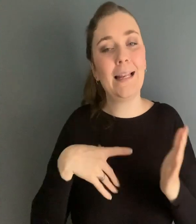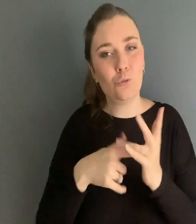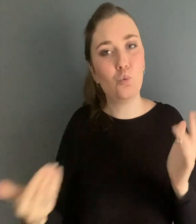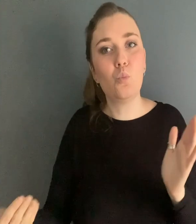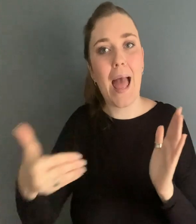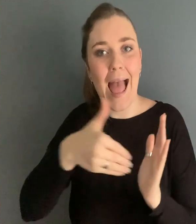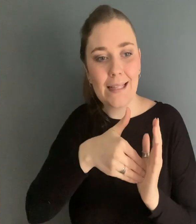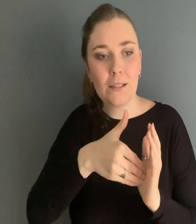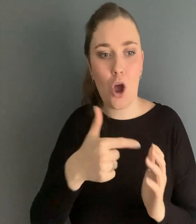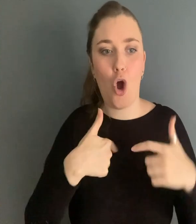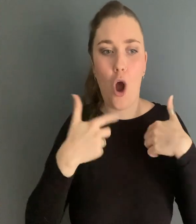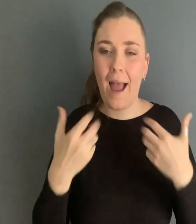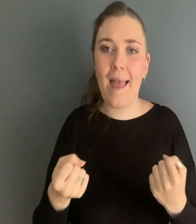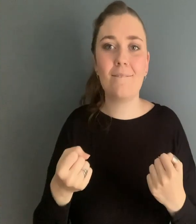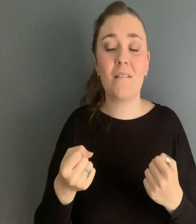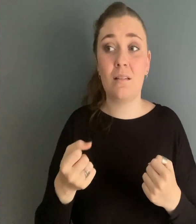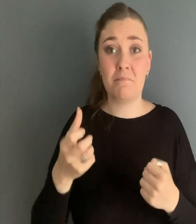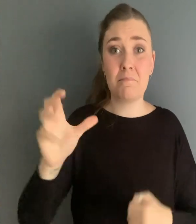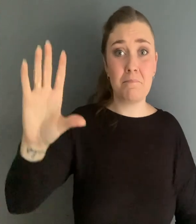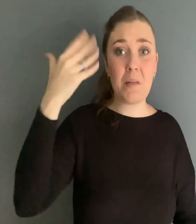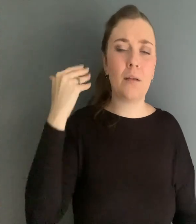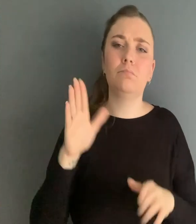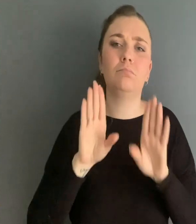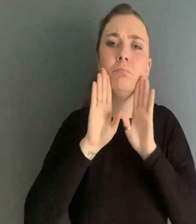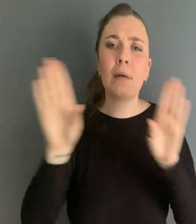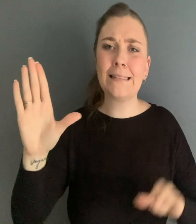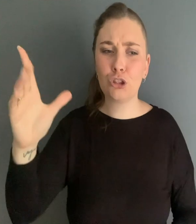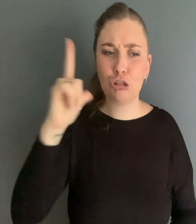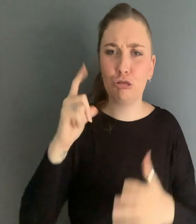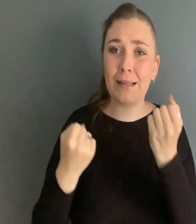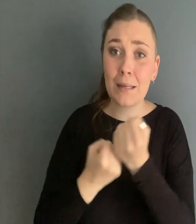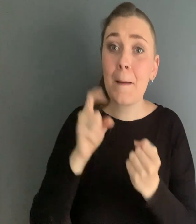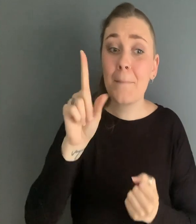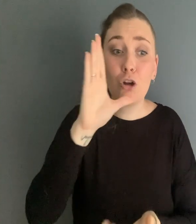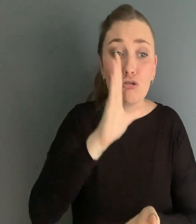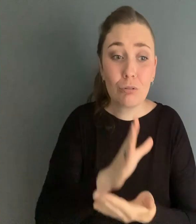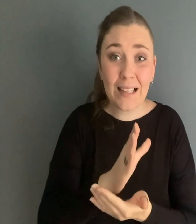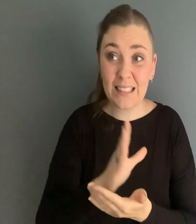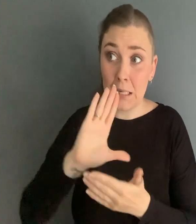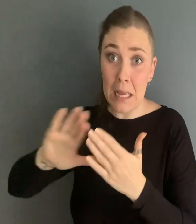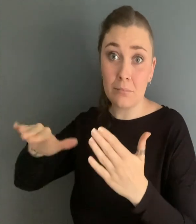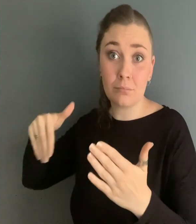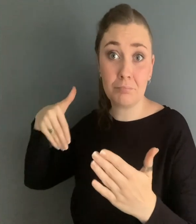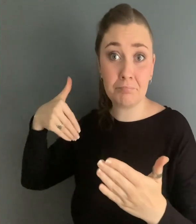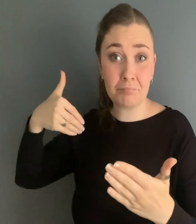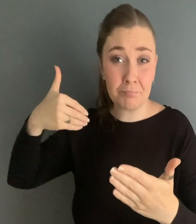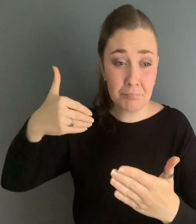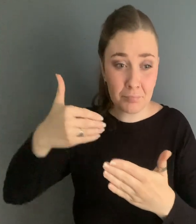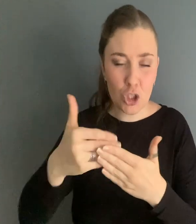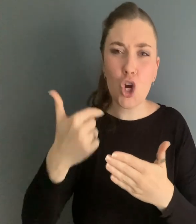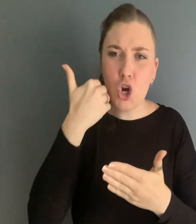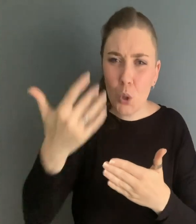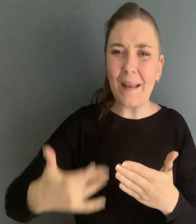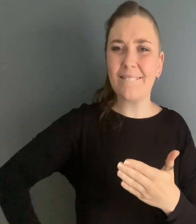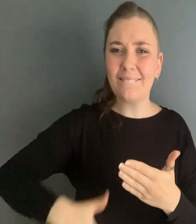that I have had some amazing teacher aids, but really until now. What I have always